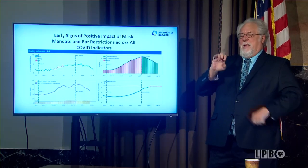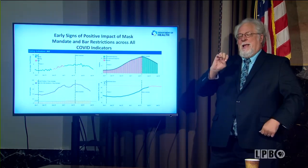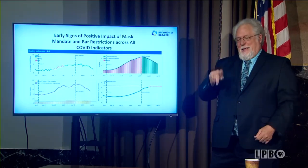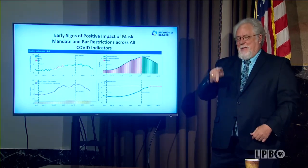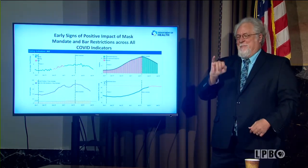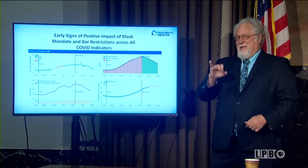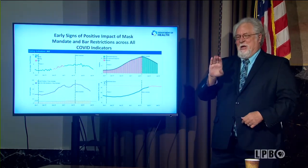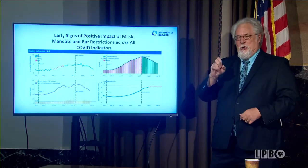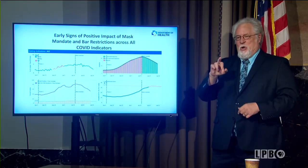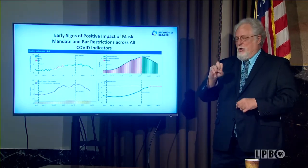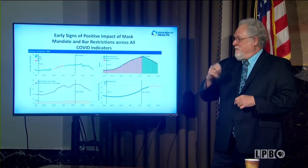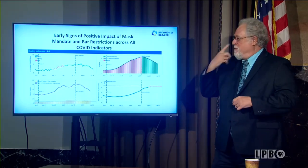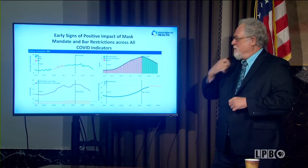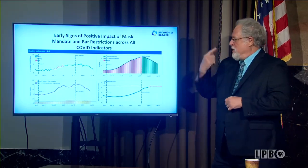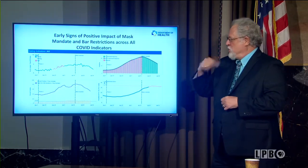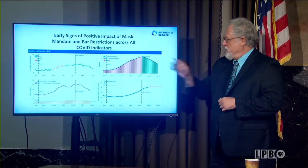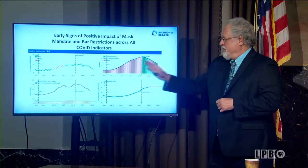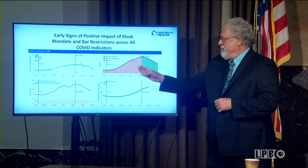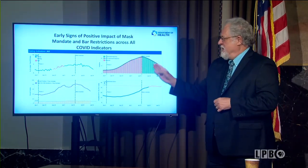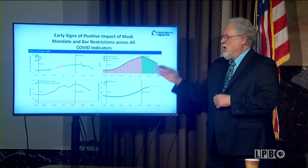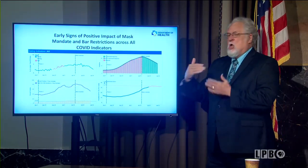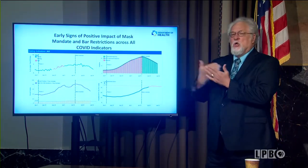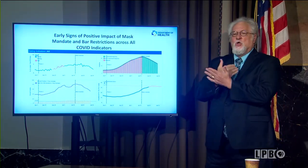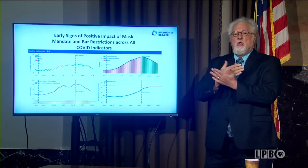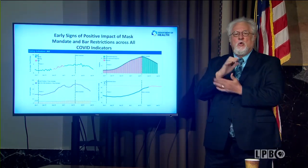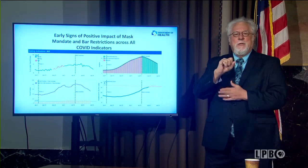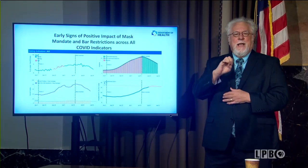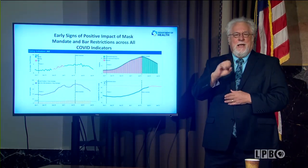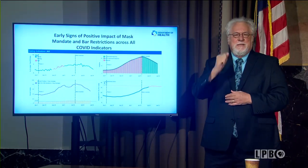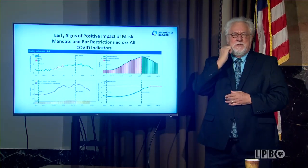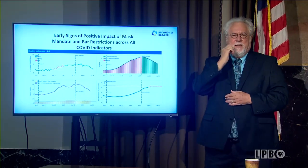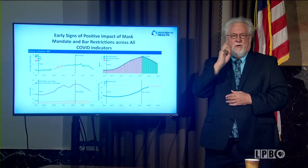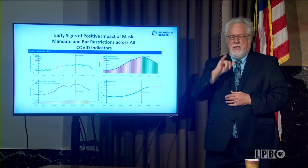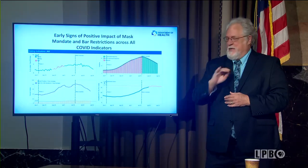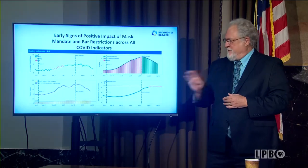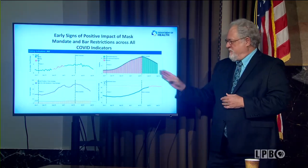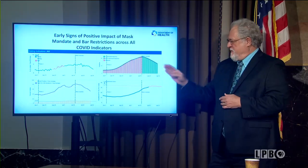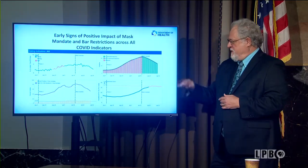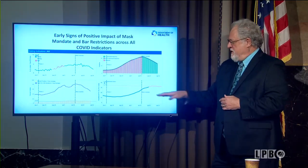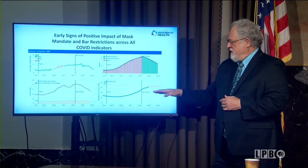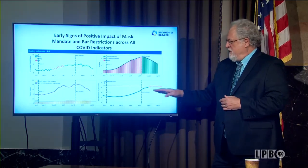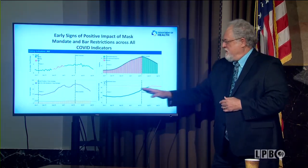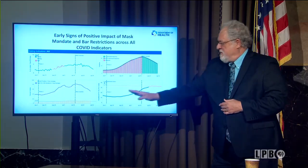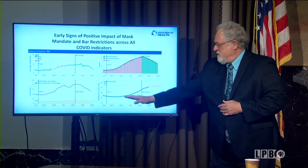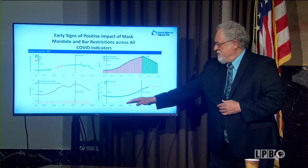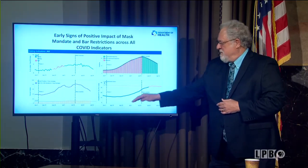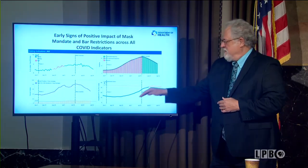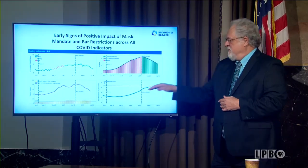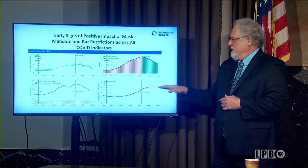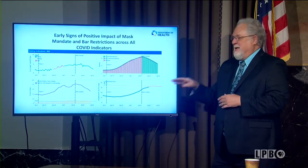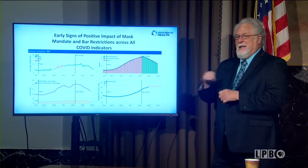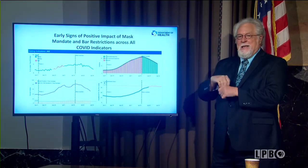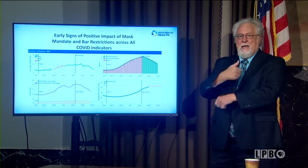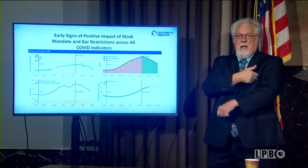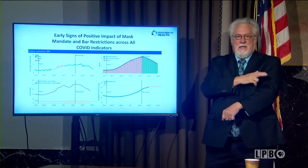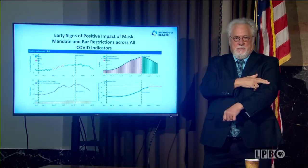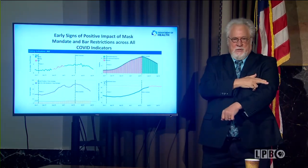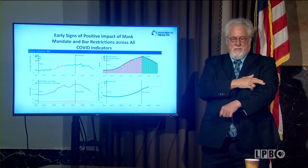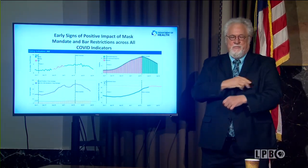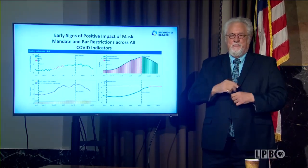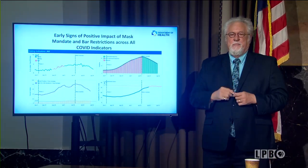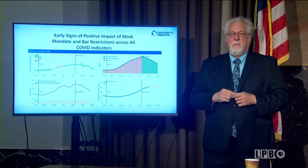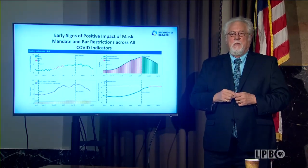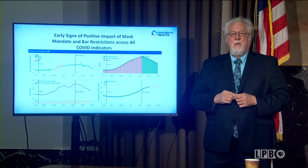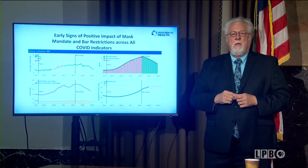there, which is showing you the new cases as they're added each day. And then finally, the blue line that turns orange is our hospitalizations across